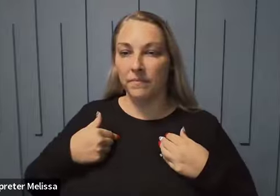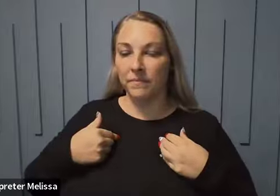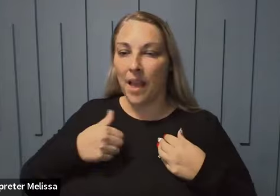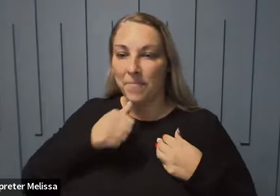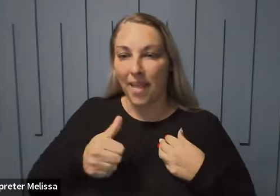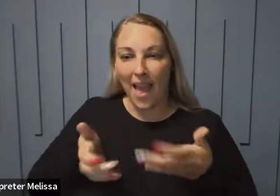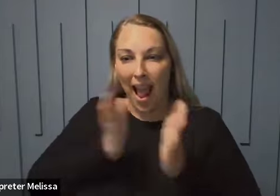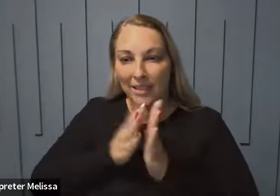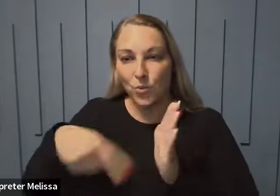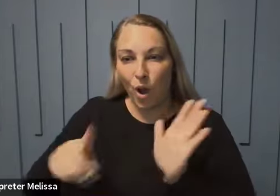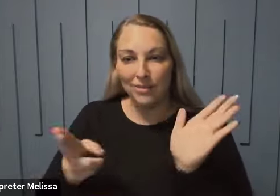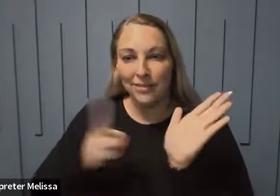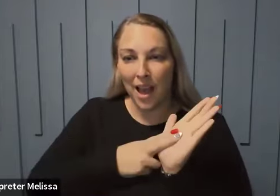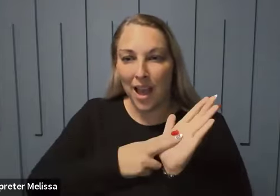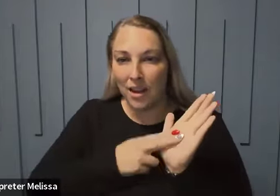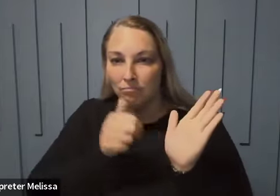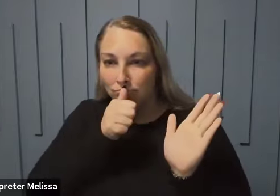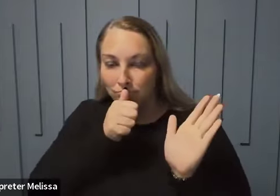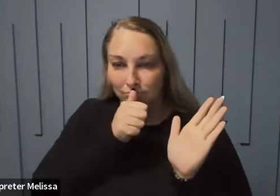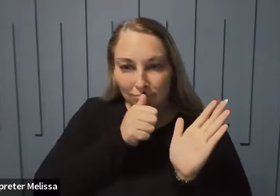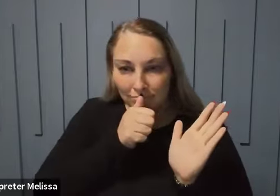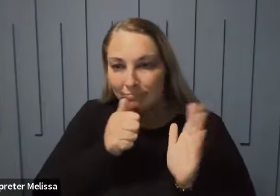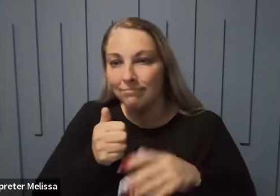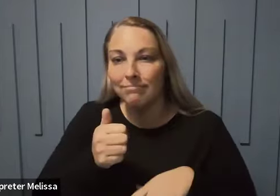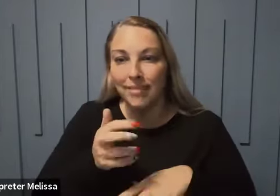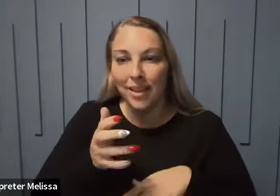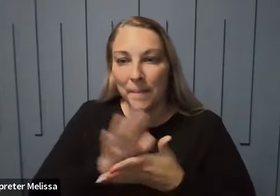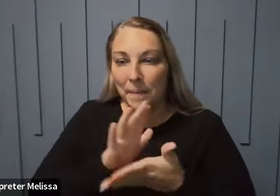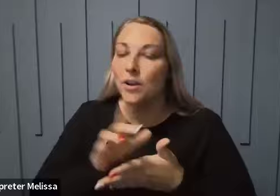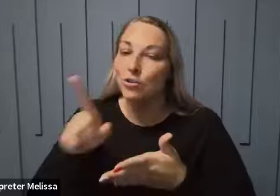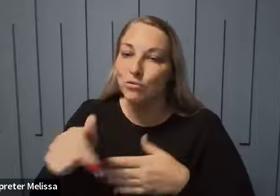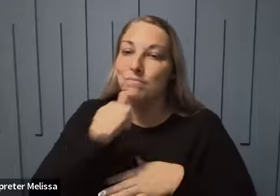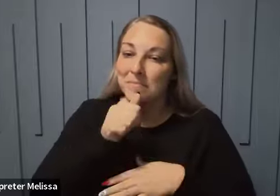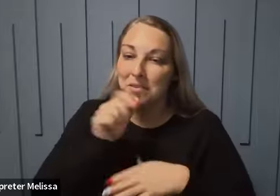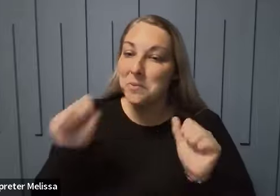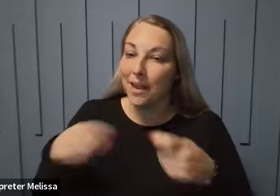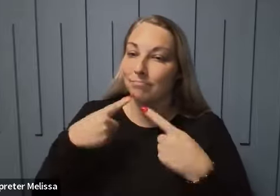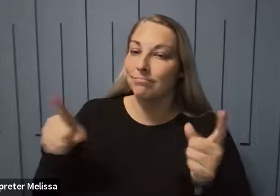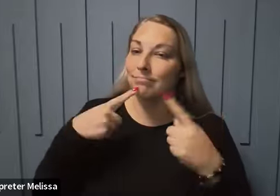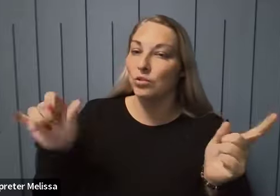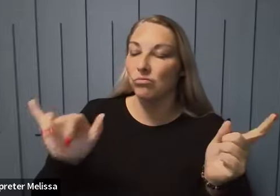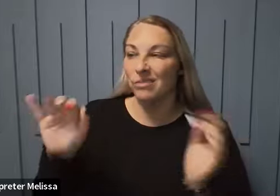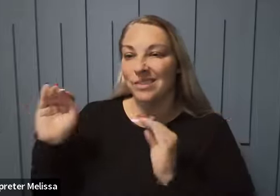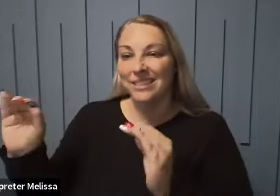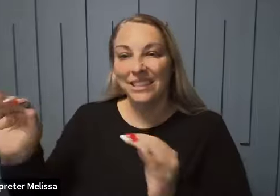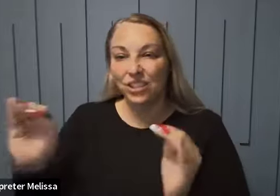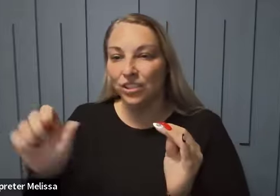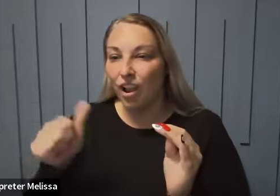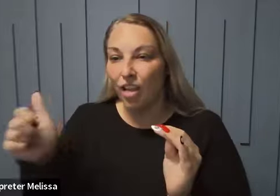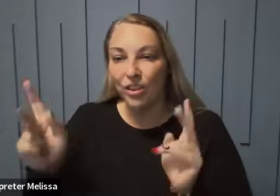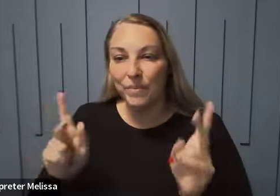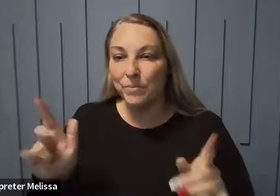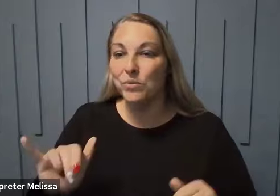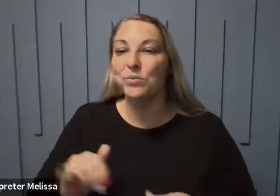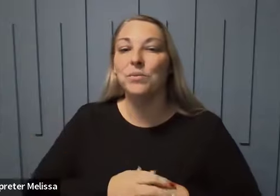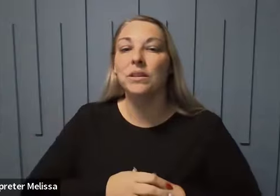non-disclosure agreement or anything. Like, it's the secret you can take out to wherever you want to go and wherever you want to work and teach it to whomever else you want to. But